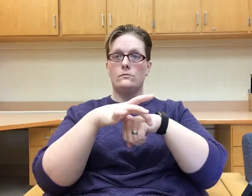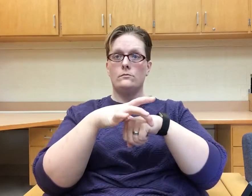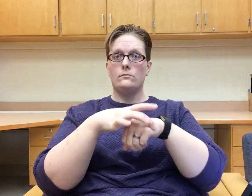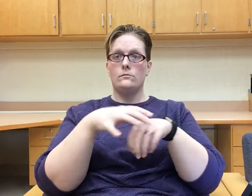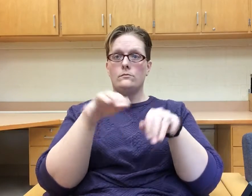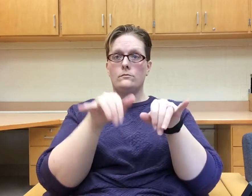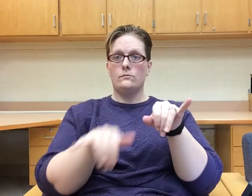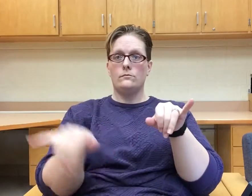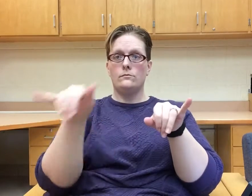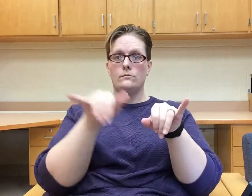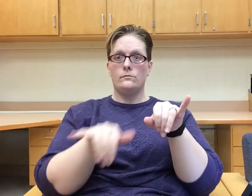Earth Patterns.